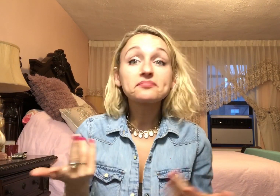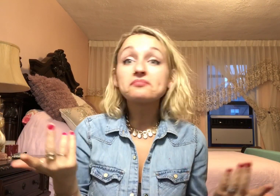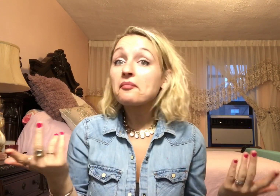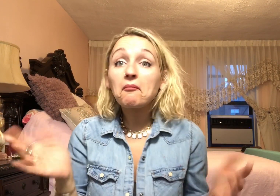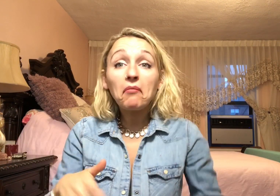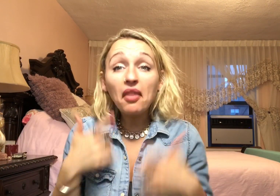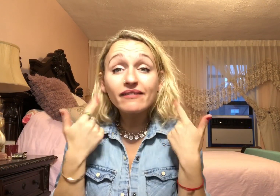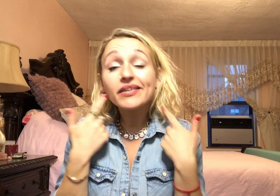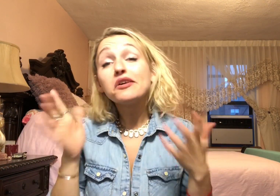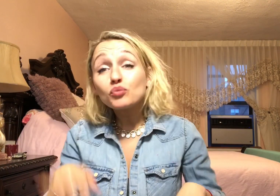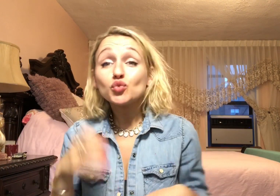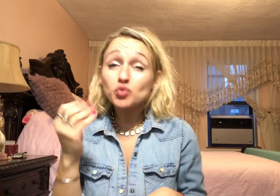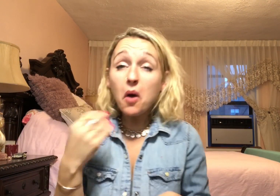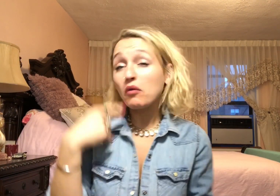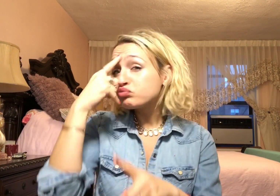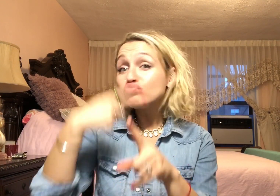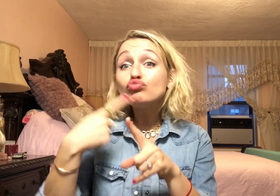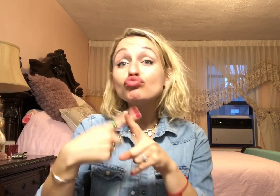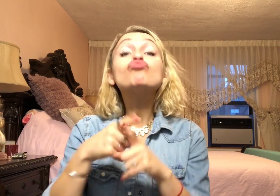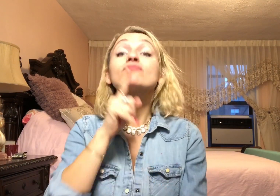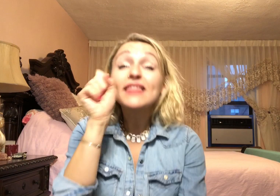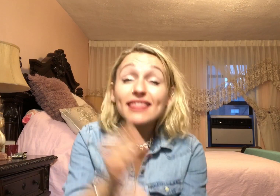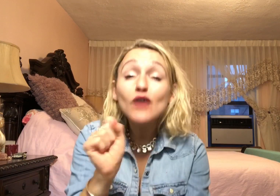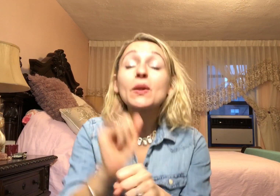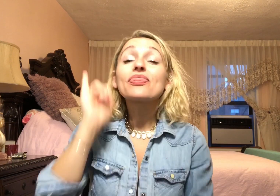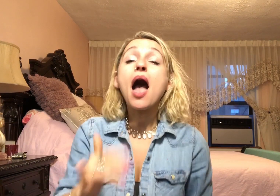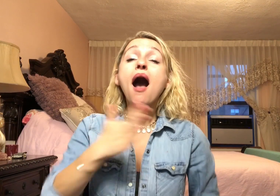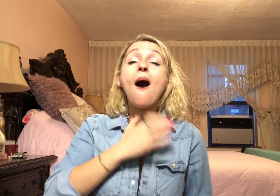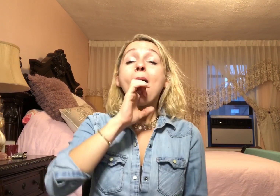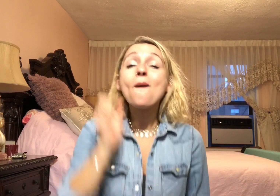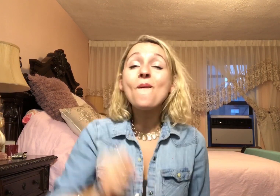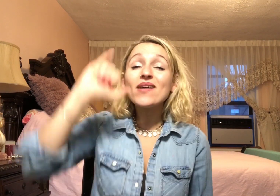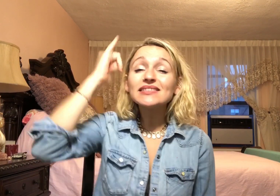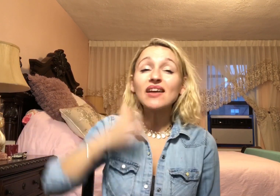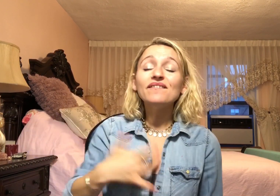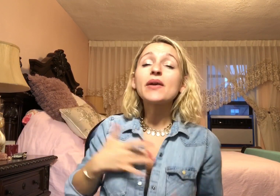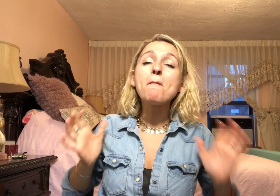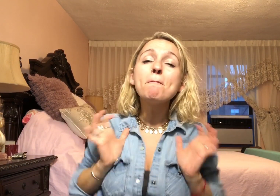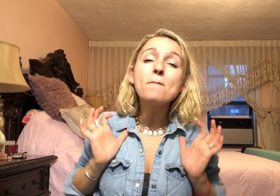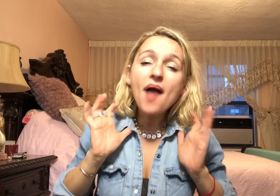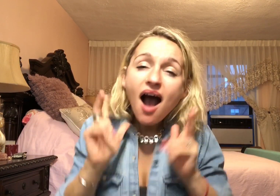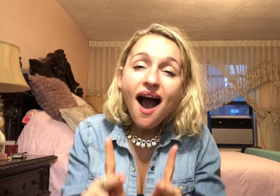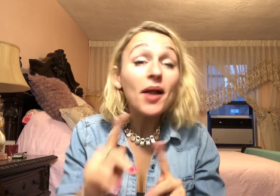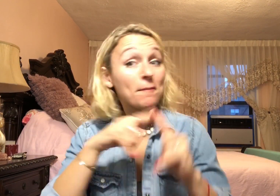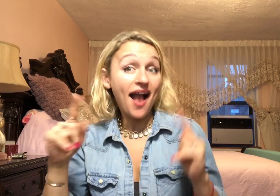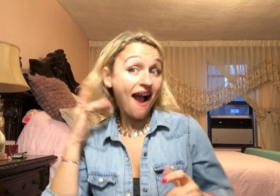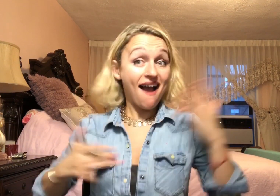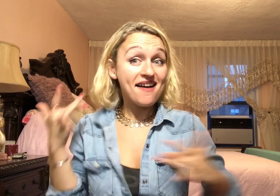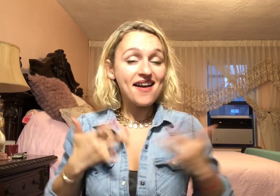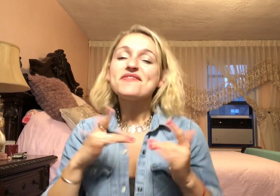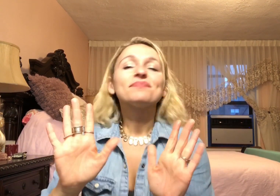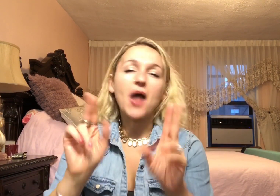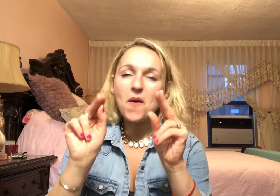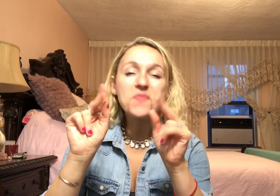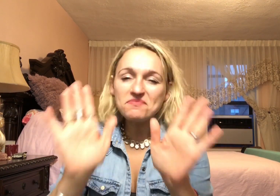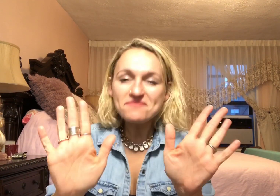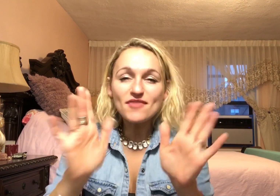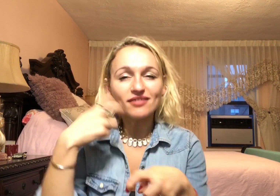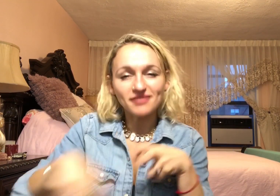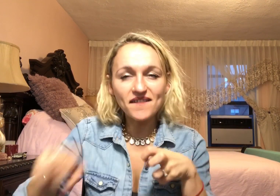I laughed a little bit and thought, wow, old Anita is back. I didn't get overly excited. It's lots of